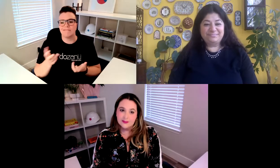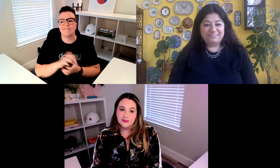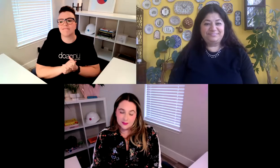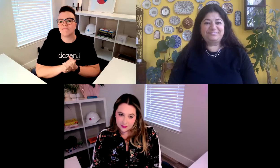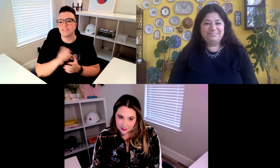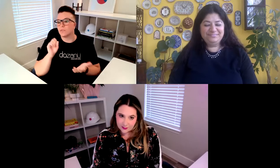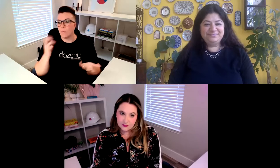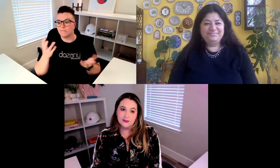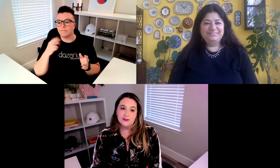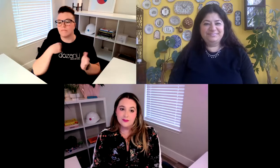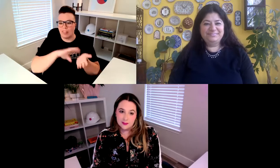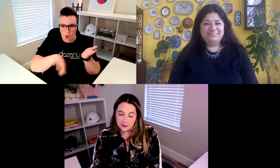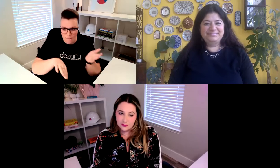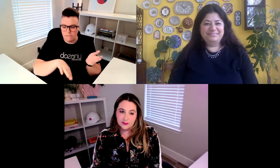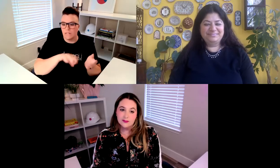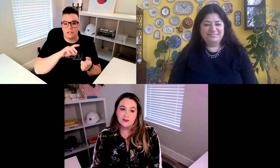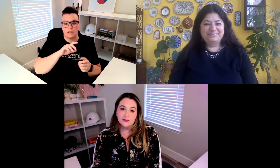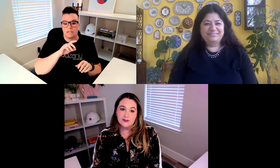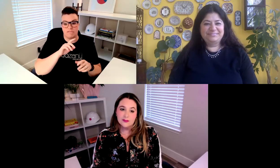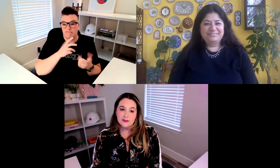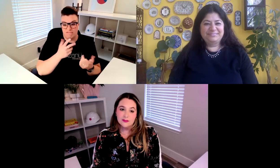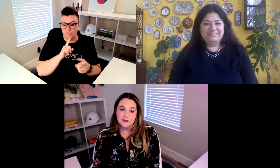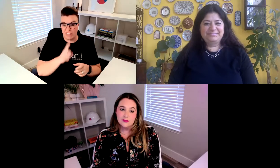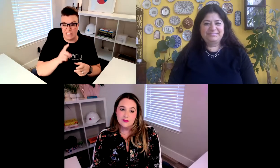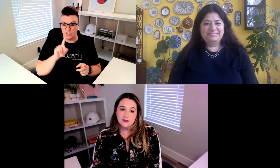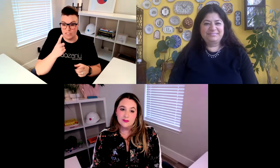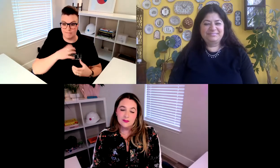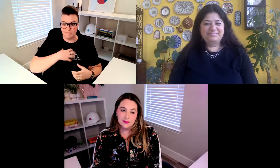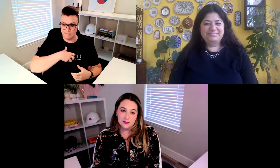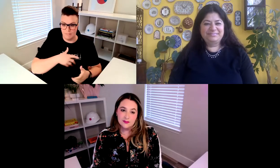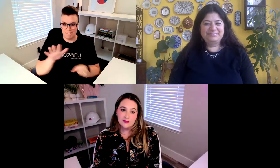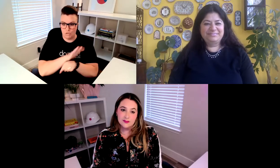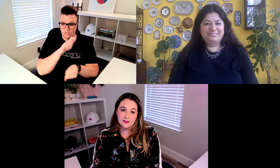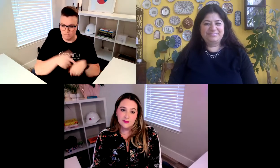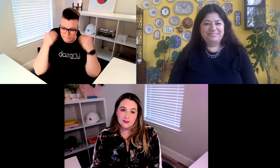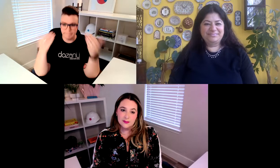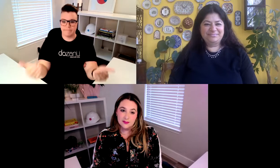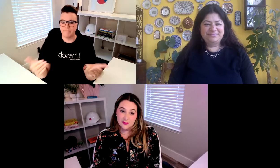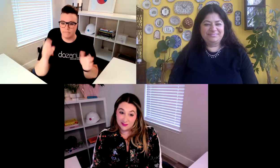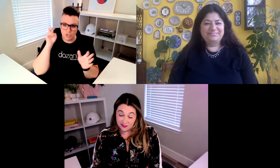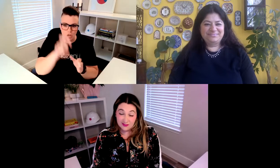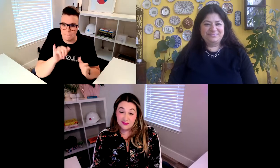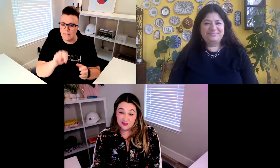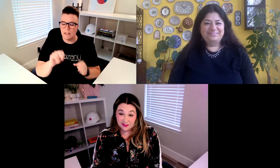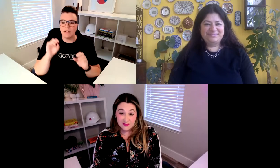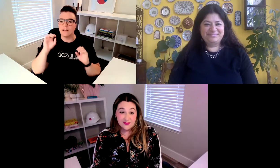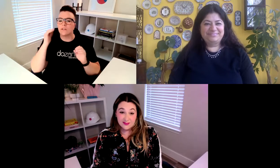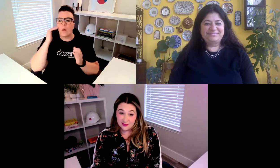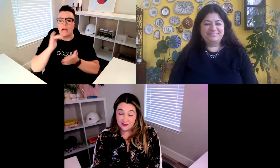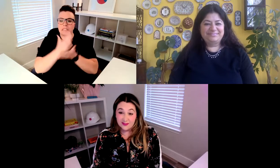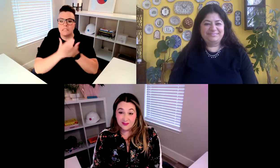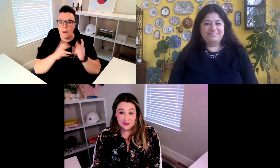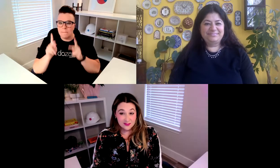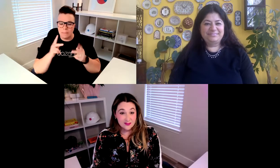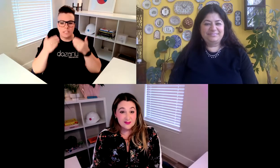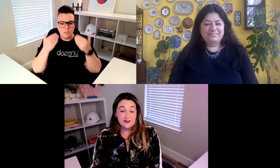really a blessing in disguise, so to speak, you know. Being laid off is really just the way, kind of a push for